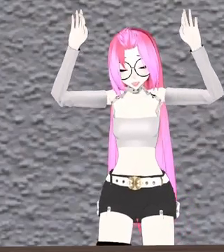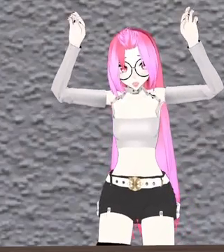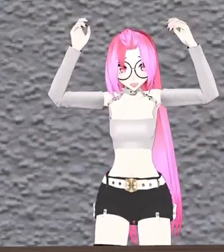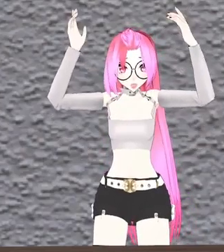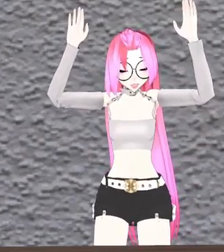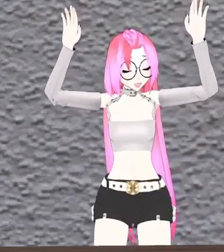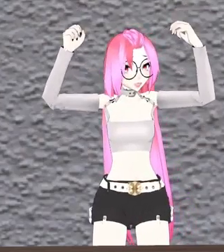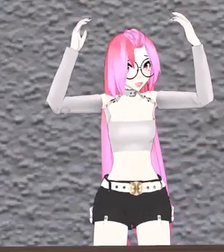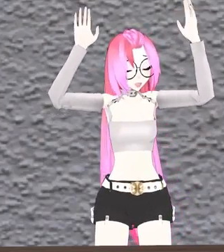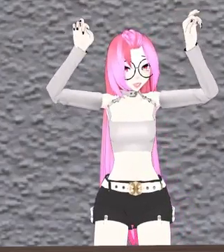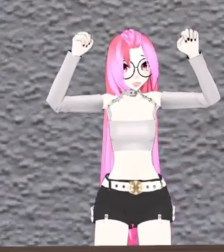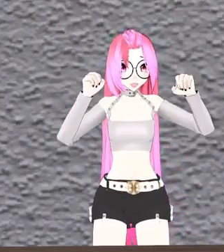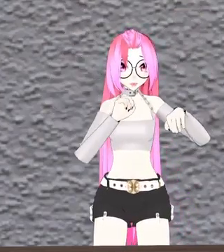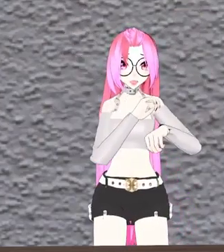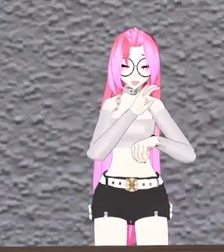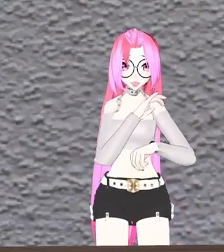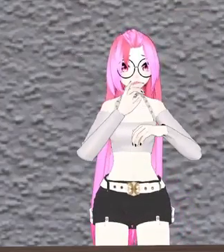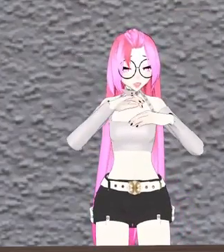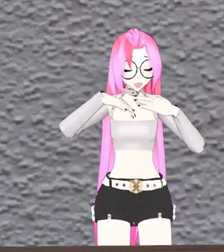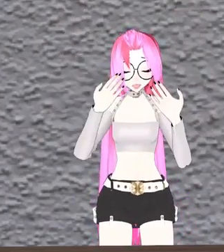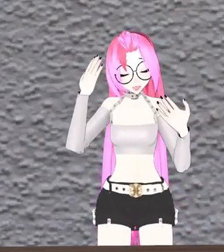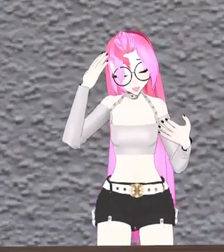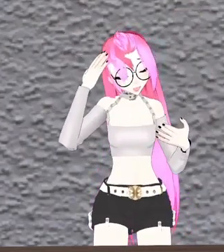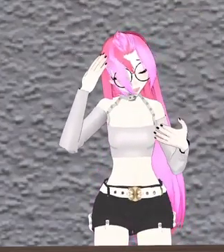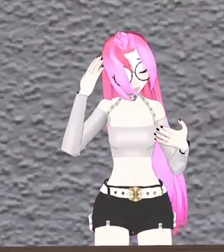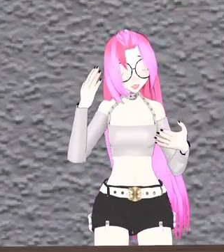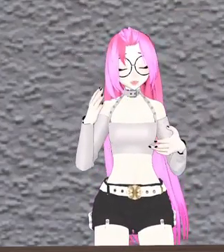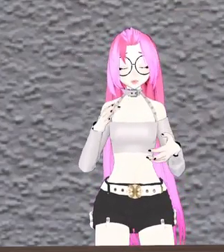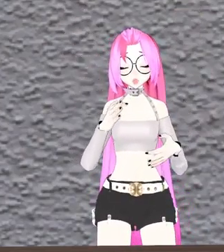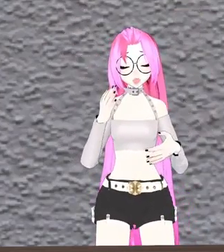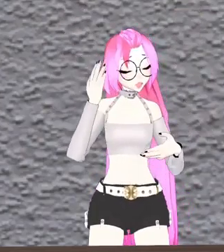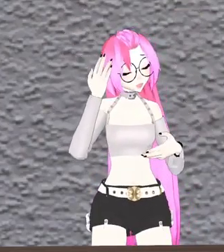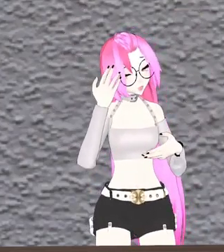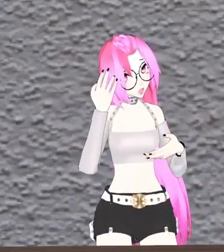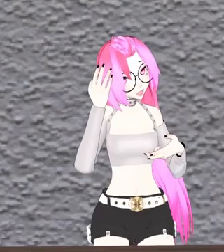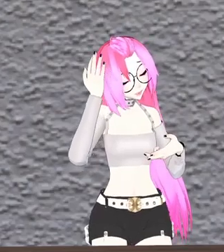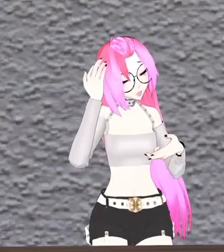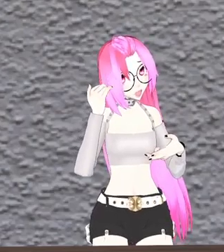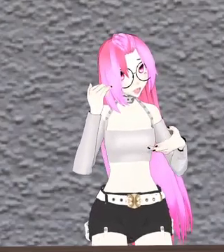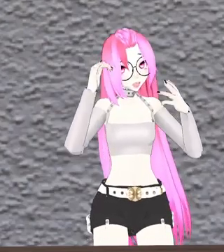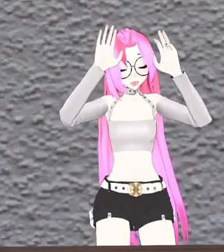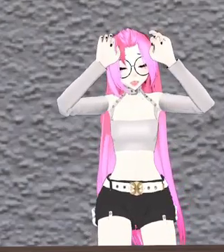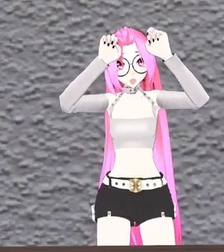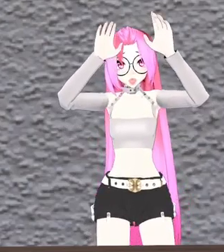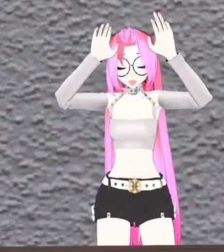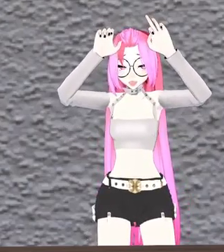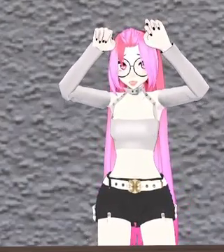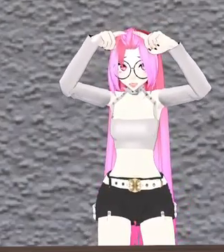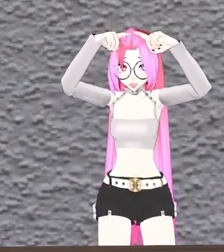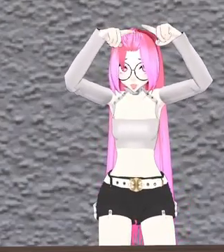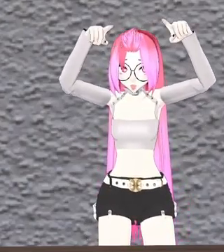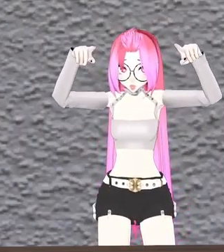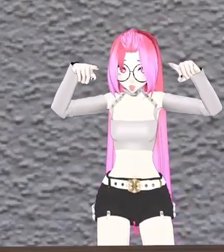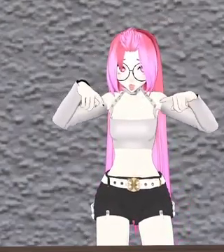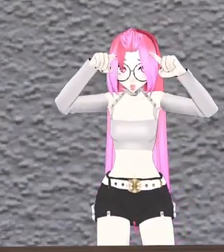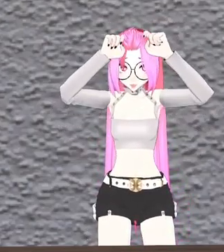what about an ambulance or a police car? How do they know it's there? Well, ever wonder why they have those lights on the top of the car